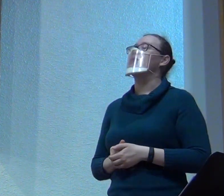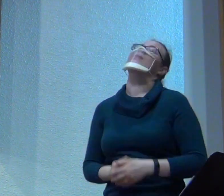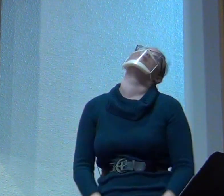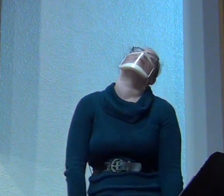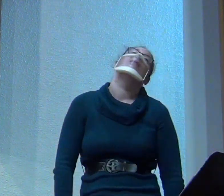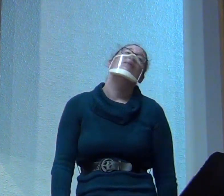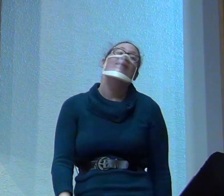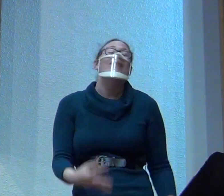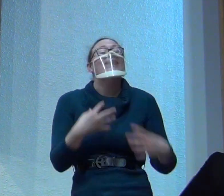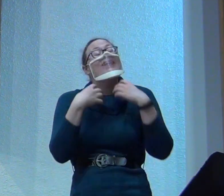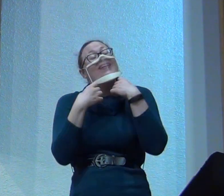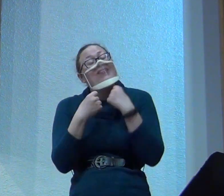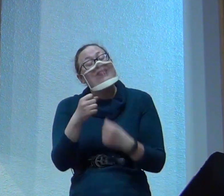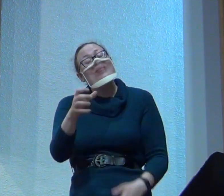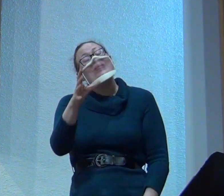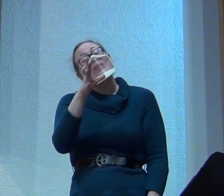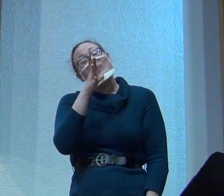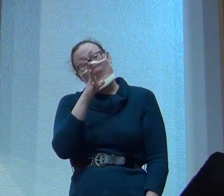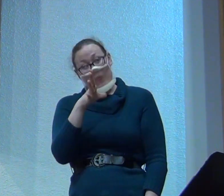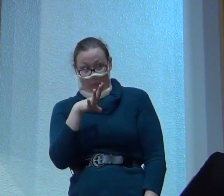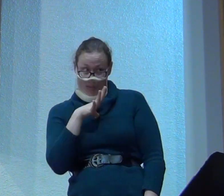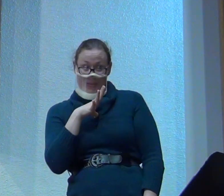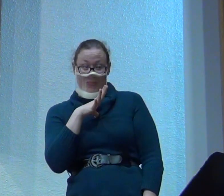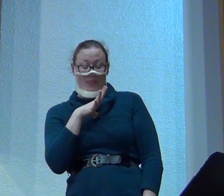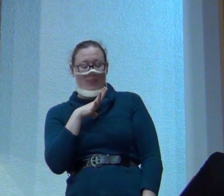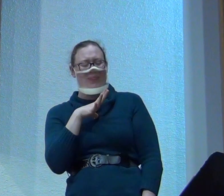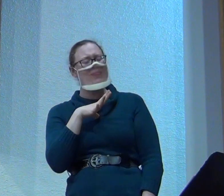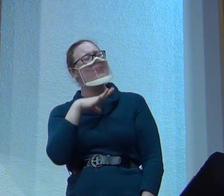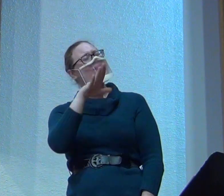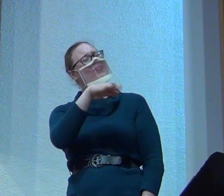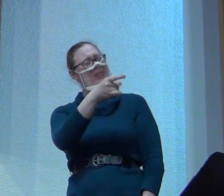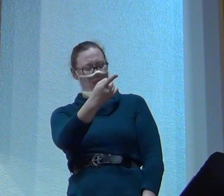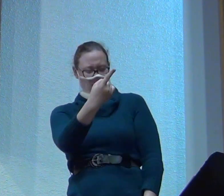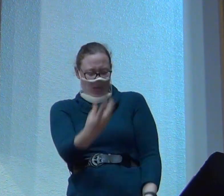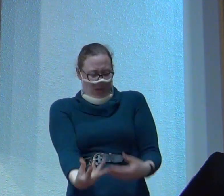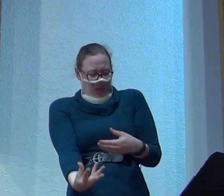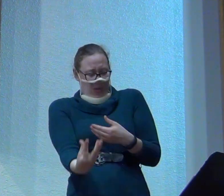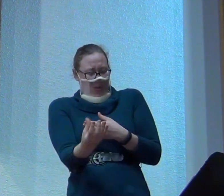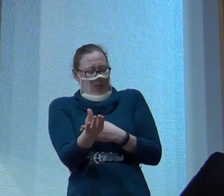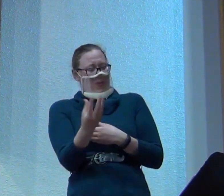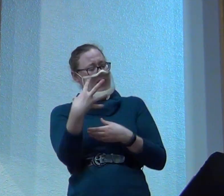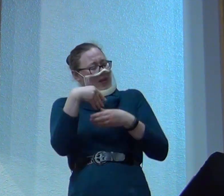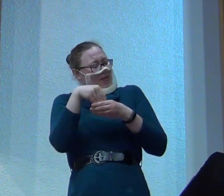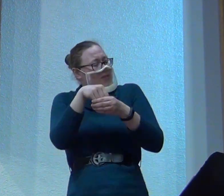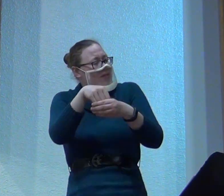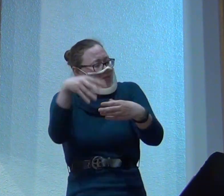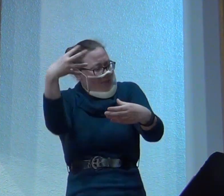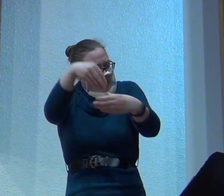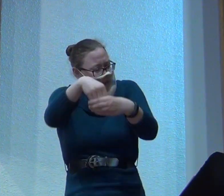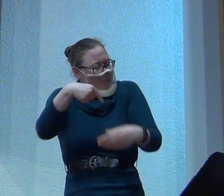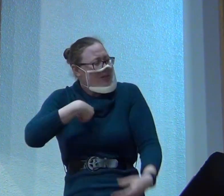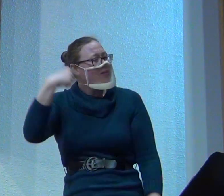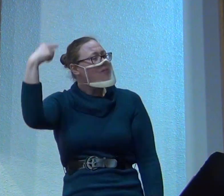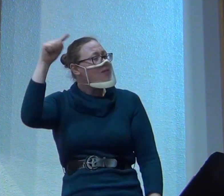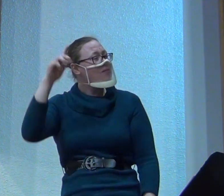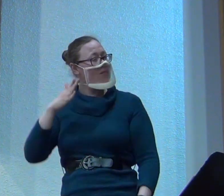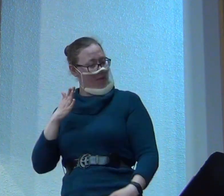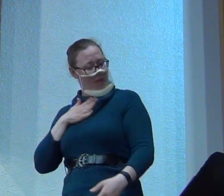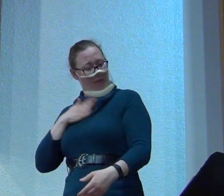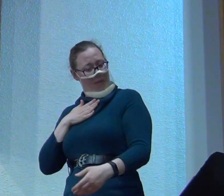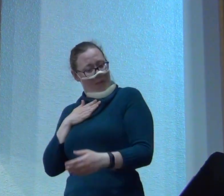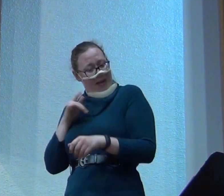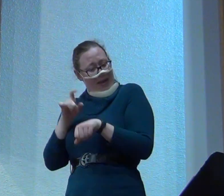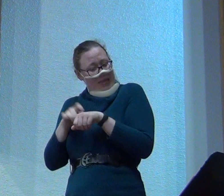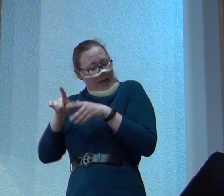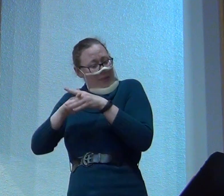'Dear woman,' he replied, 'why do you involve me? My time has not